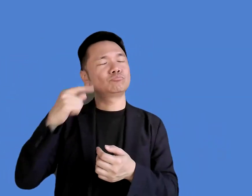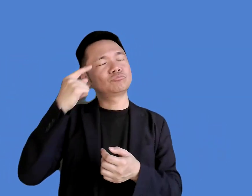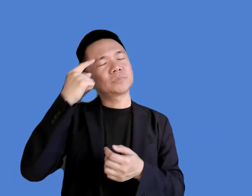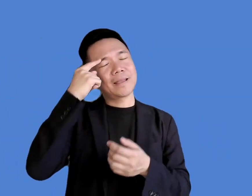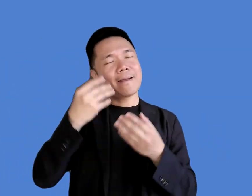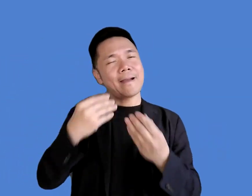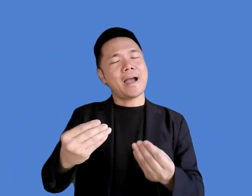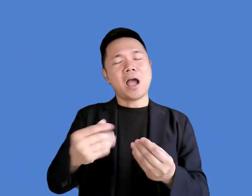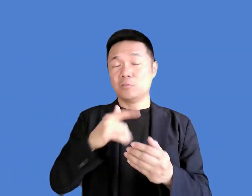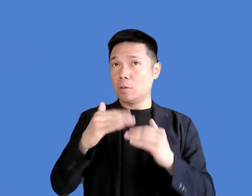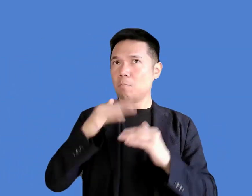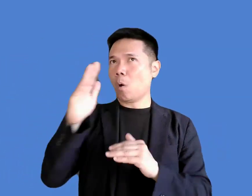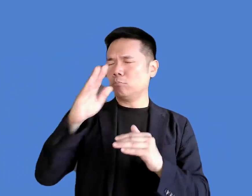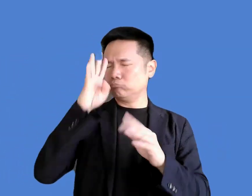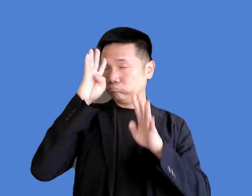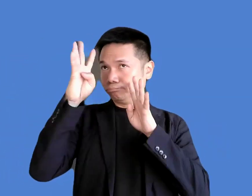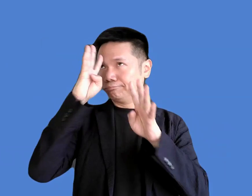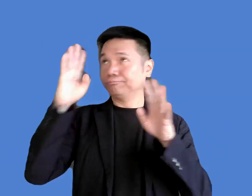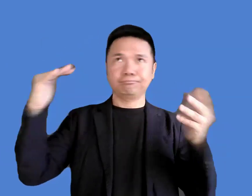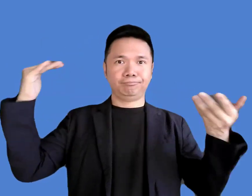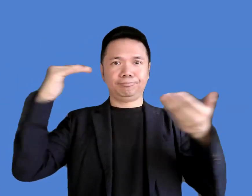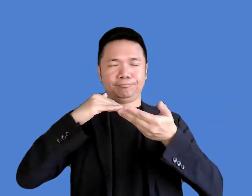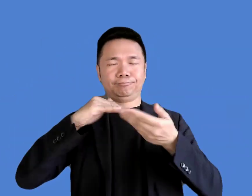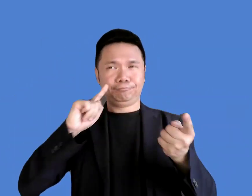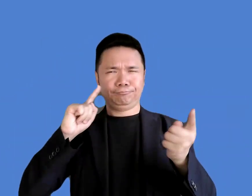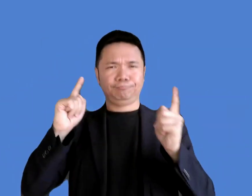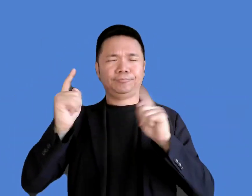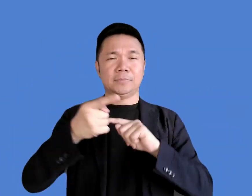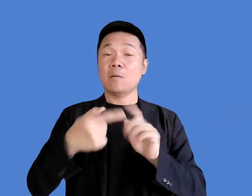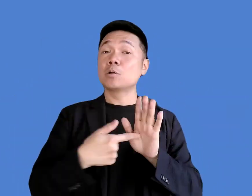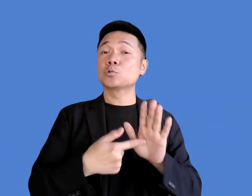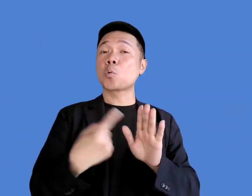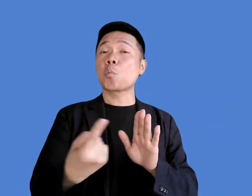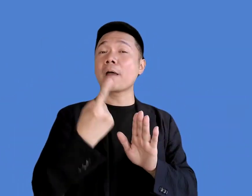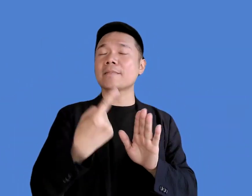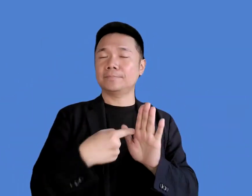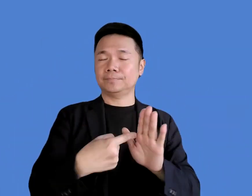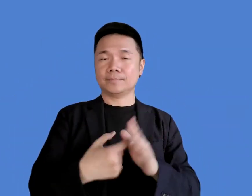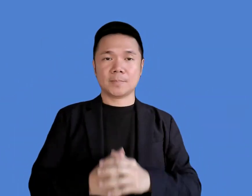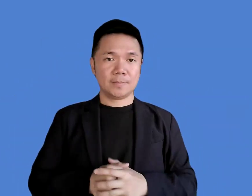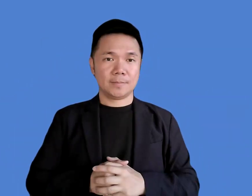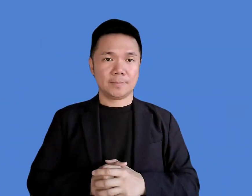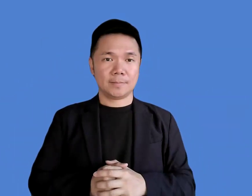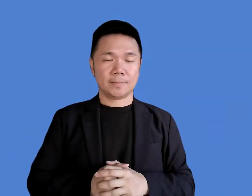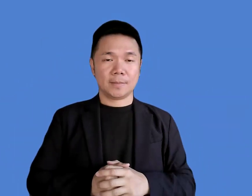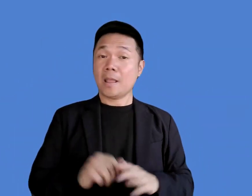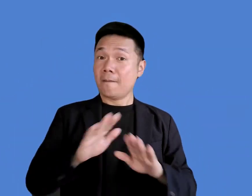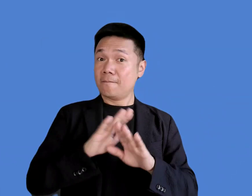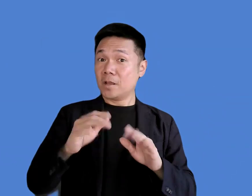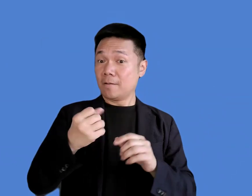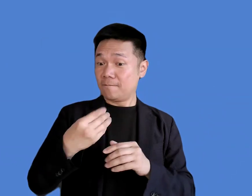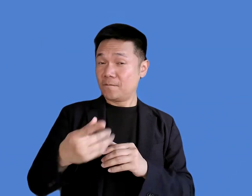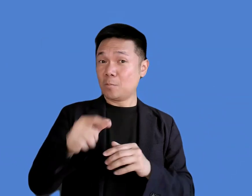that innovation and change. A specific example that inspires me is an initiative we've been close to